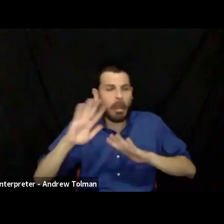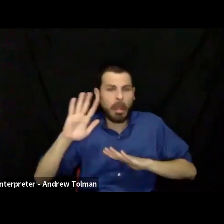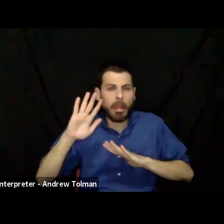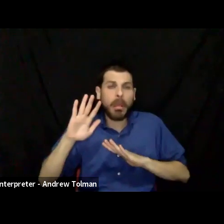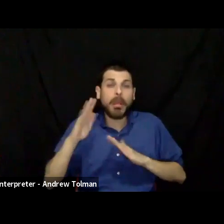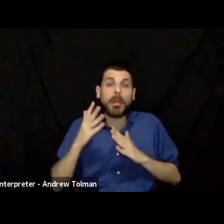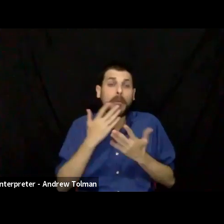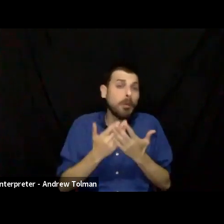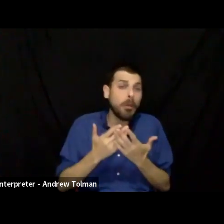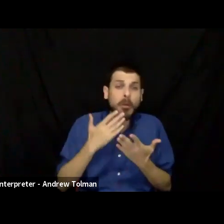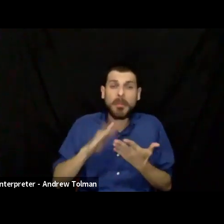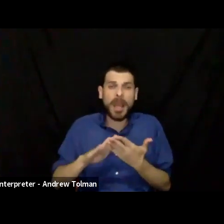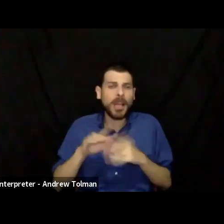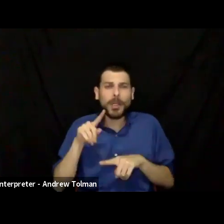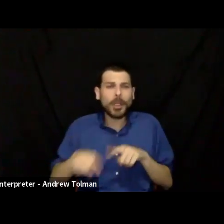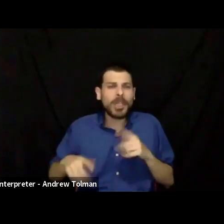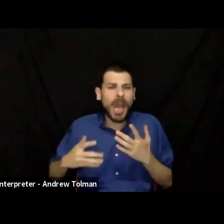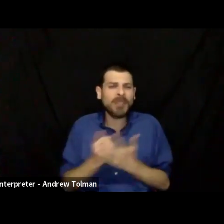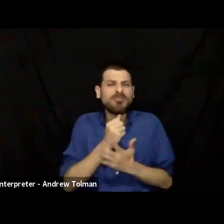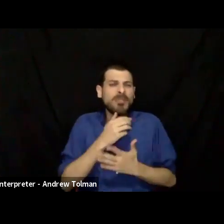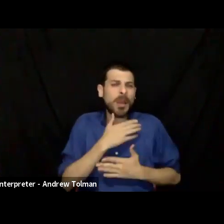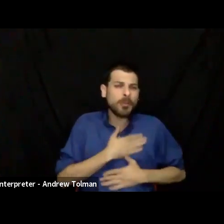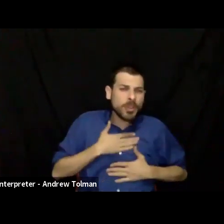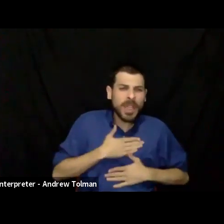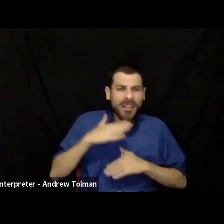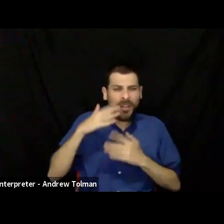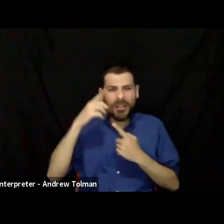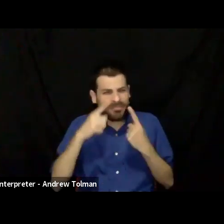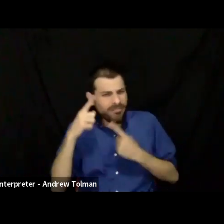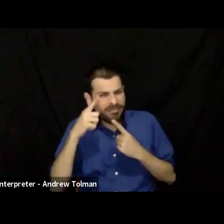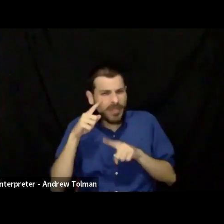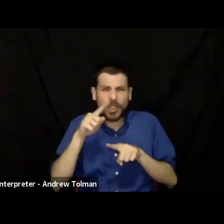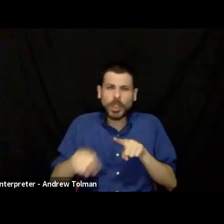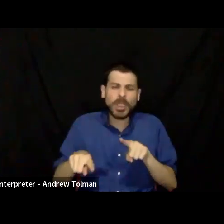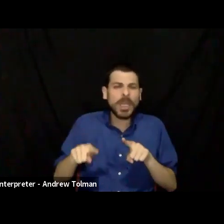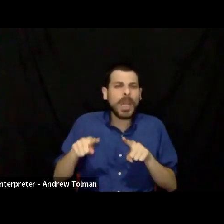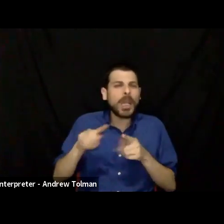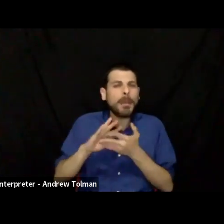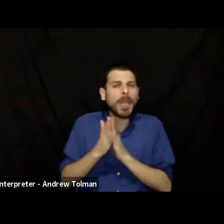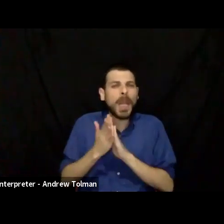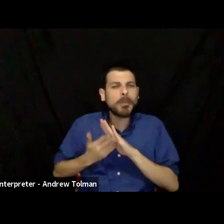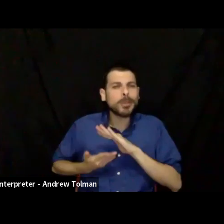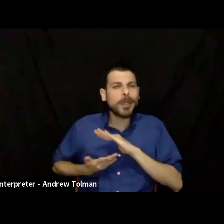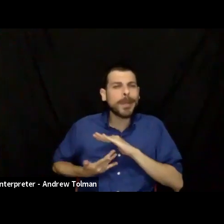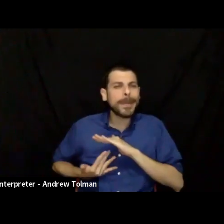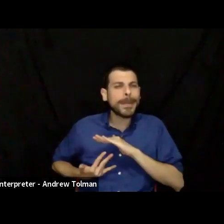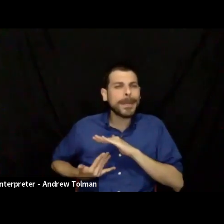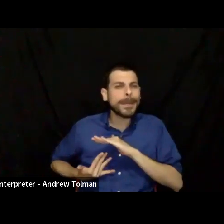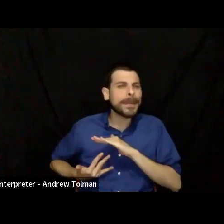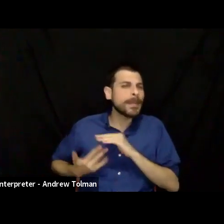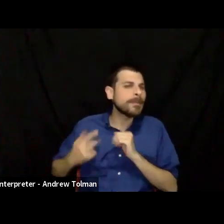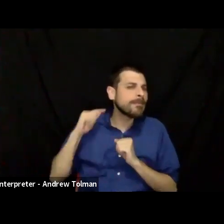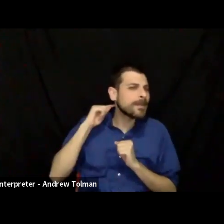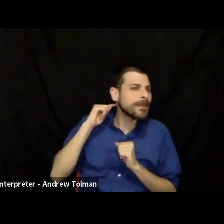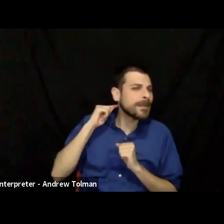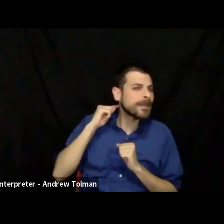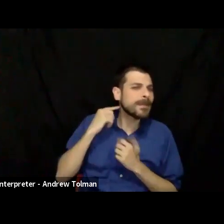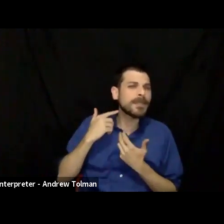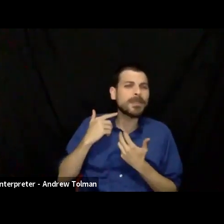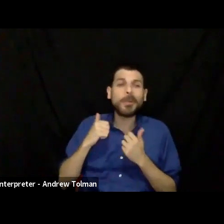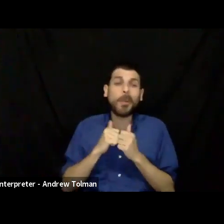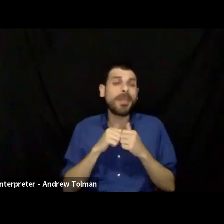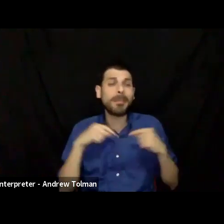before, it always kind of haunts me. But I believe that that's just the case with pain and grief. It's